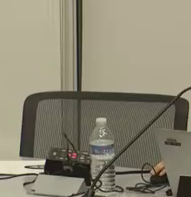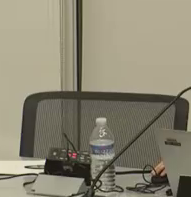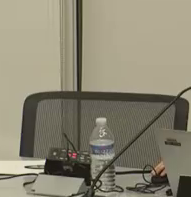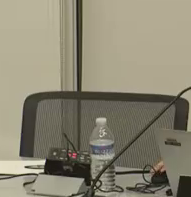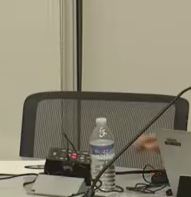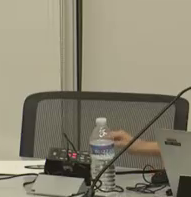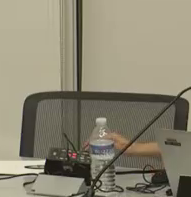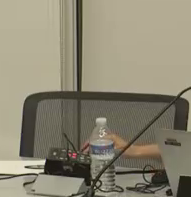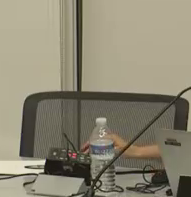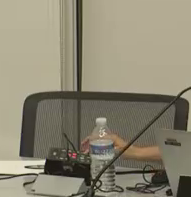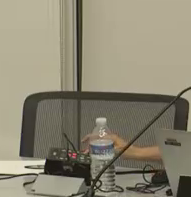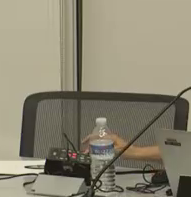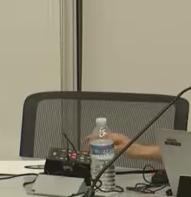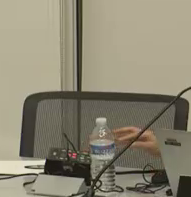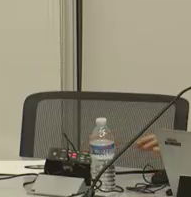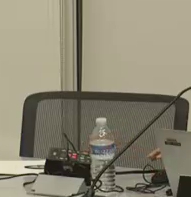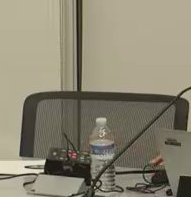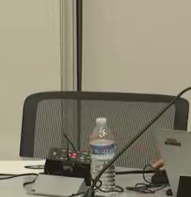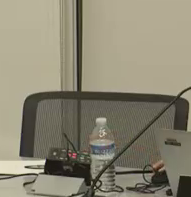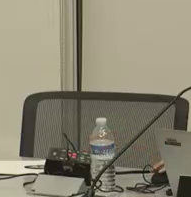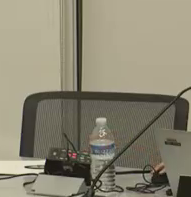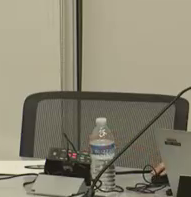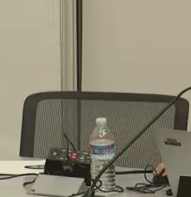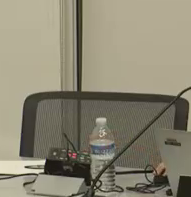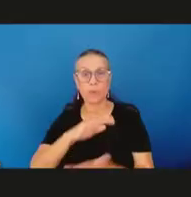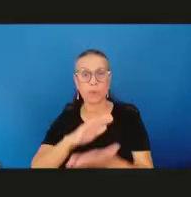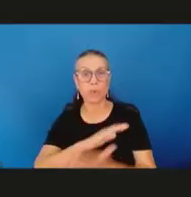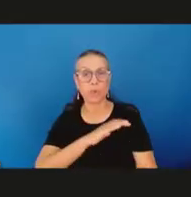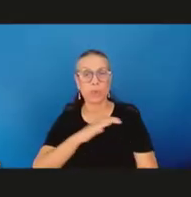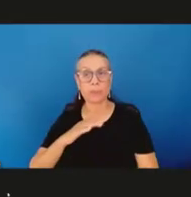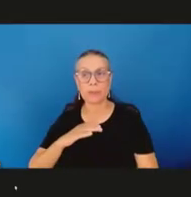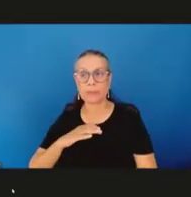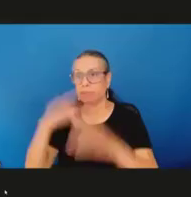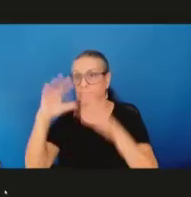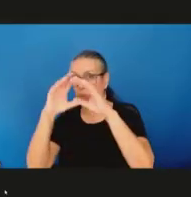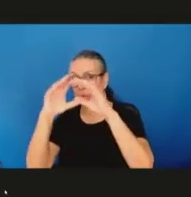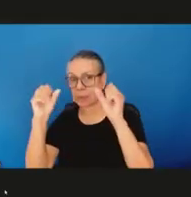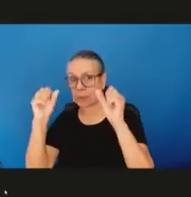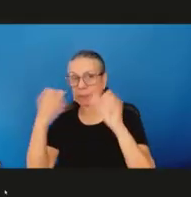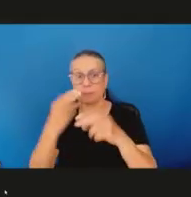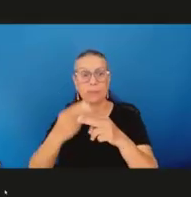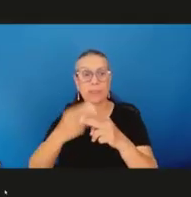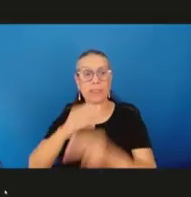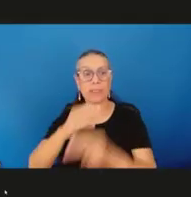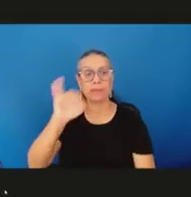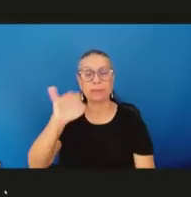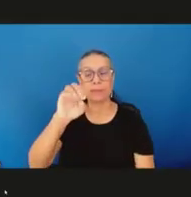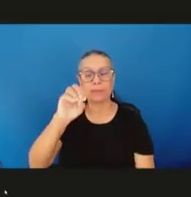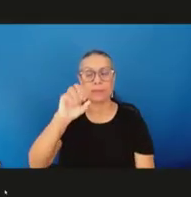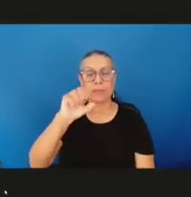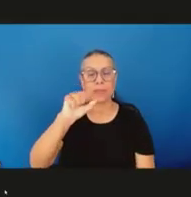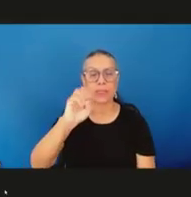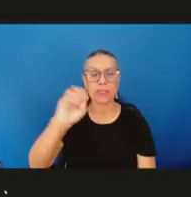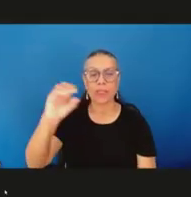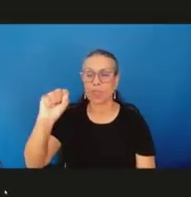Good evening, Chair Robinson, members of the school committee, Superintendent Skipper. My name is Jesse Solomon, Executive Director of the